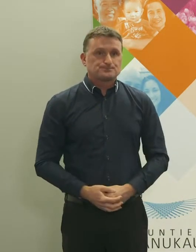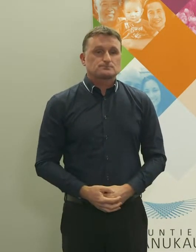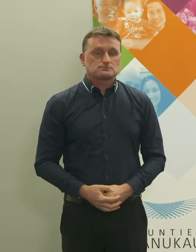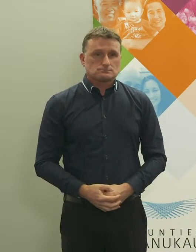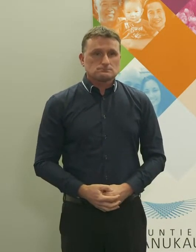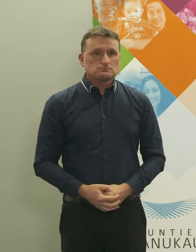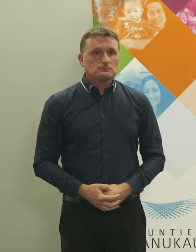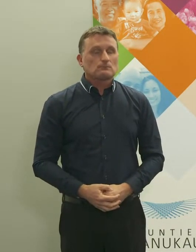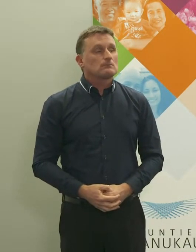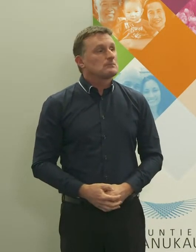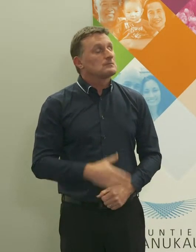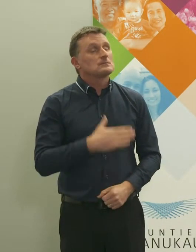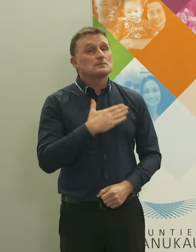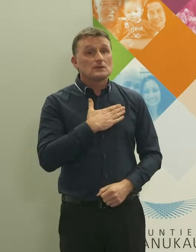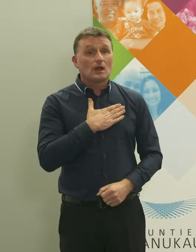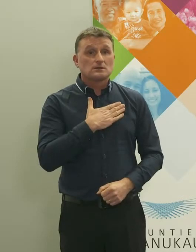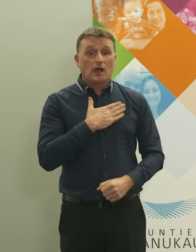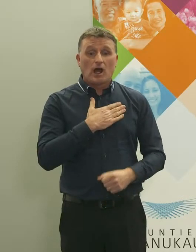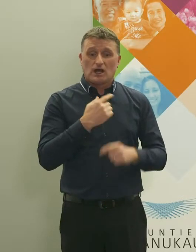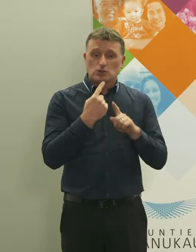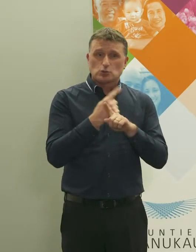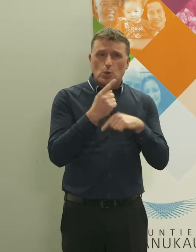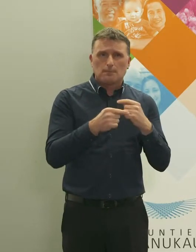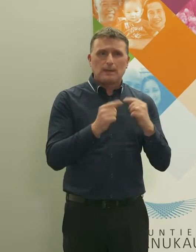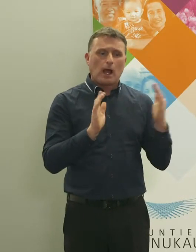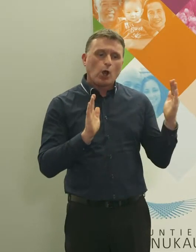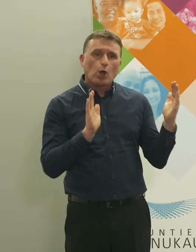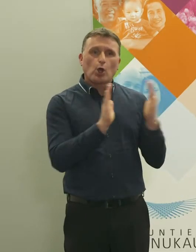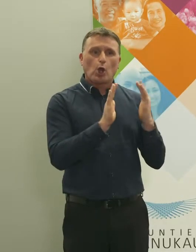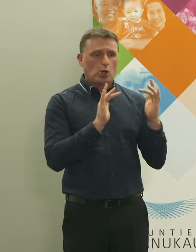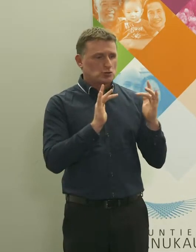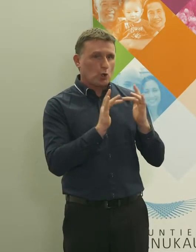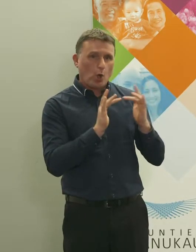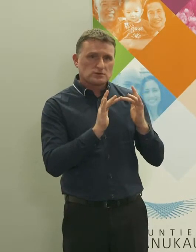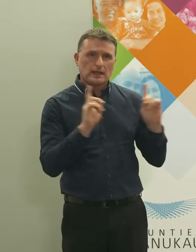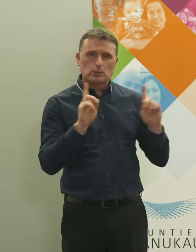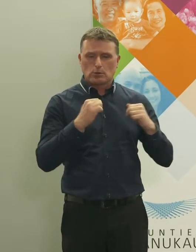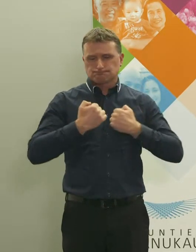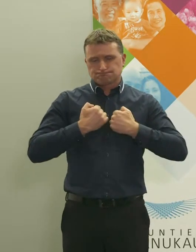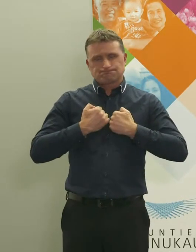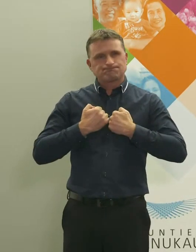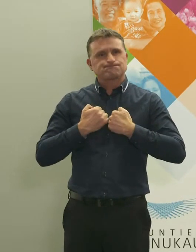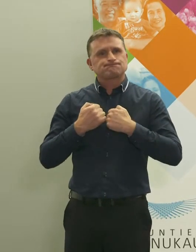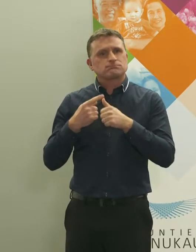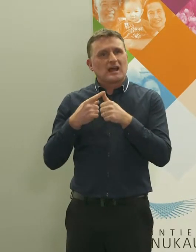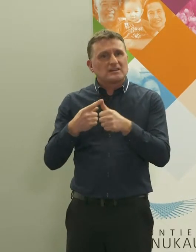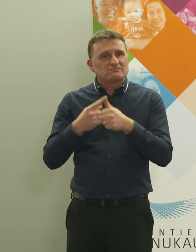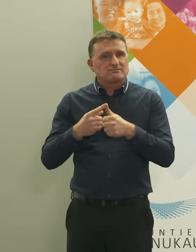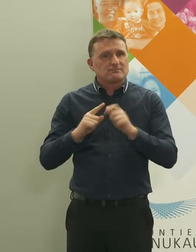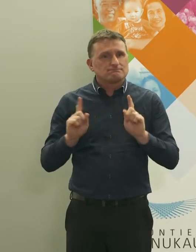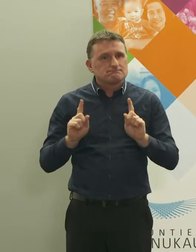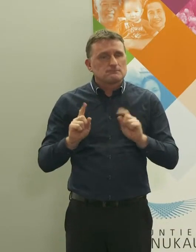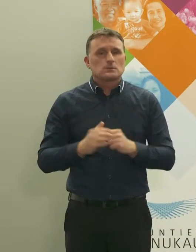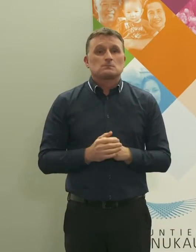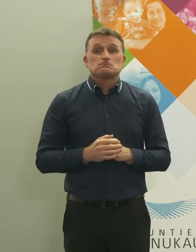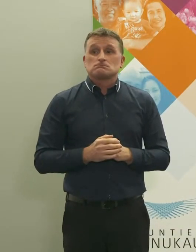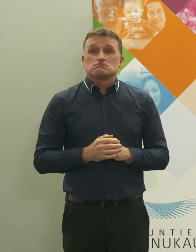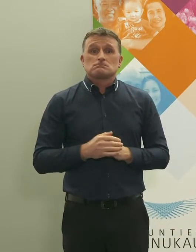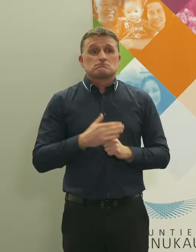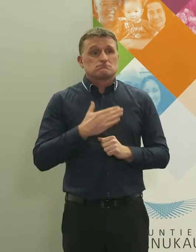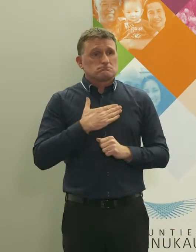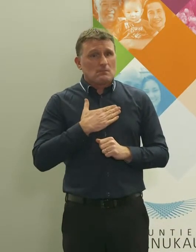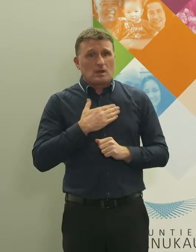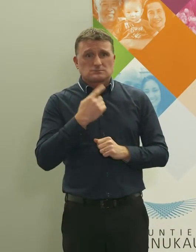I'll just say a few words about close contacts and our advice to close contacts. I really want to emphasise for people who